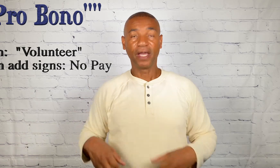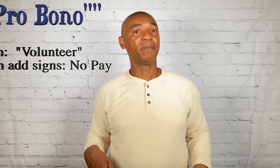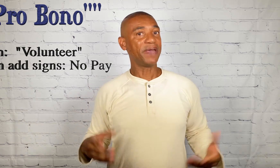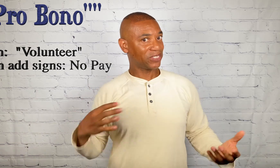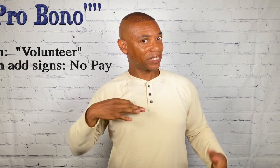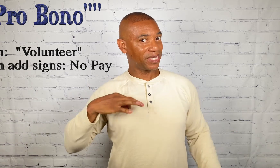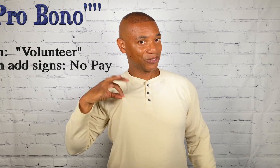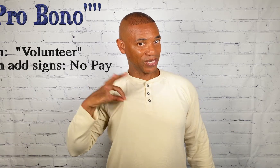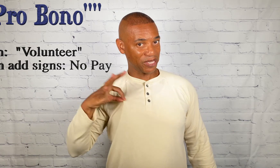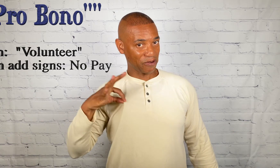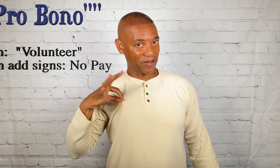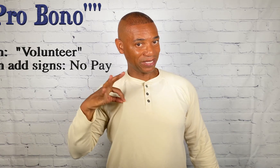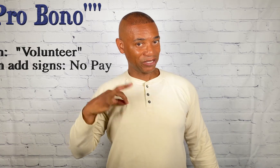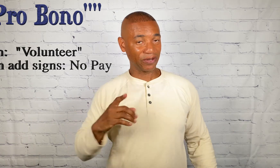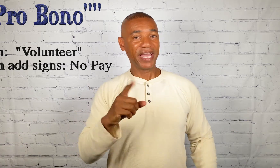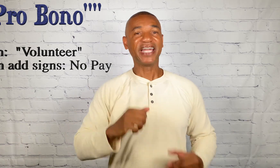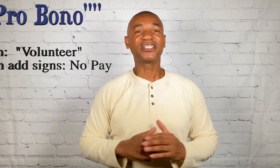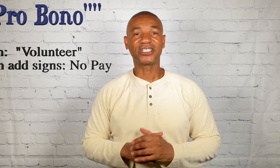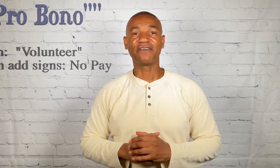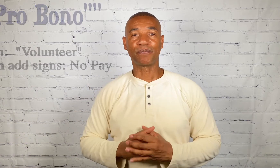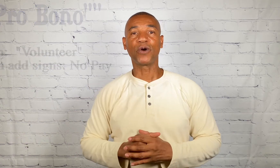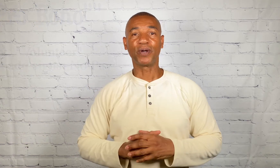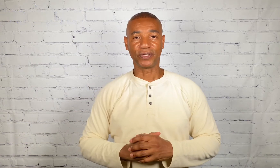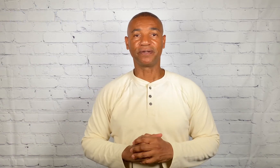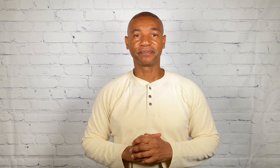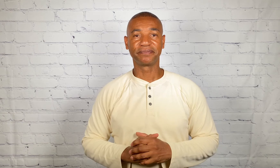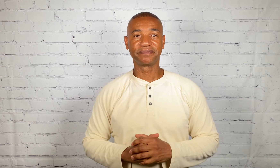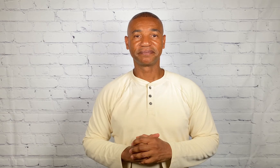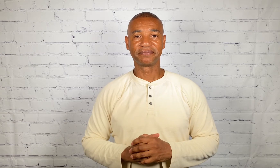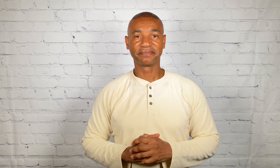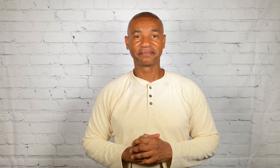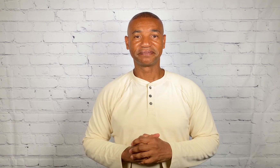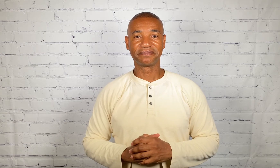But basically, you're saying you're a volunteer. That is the sign for pro bono.